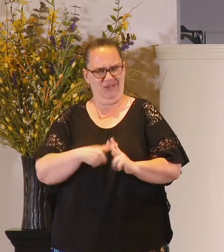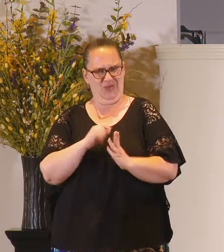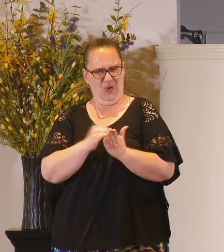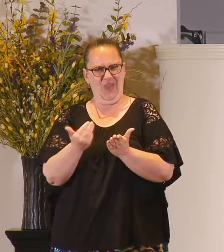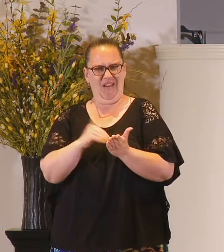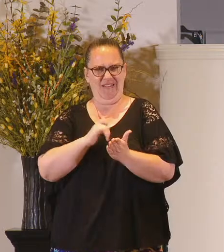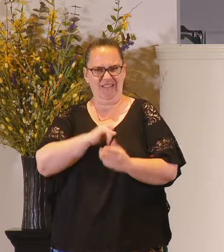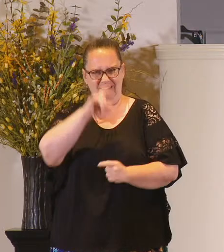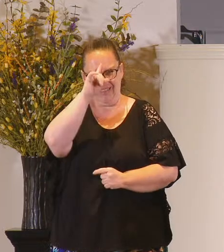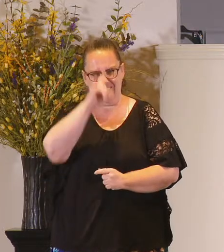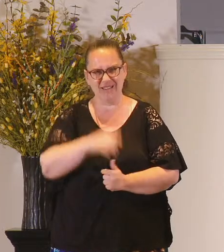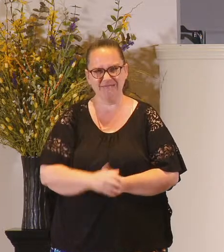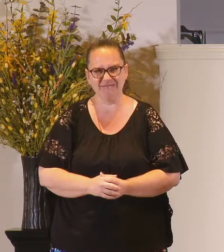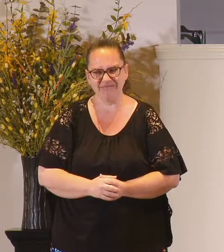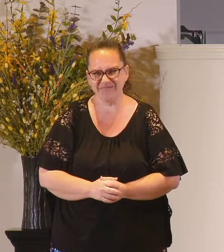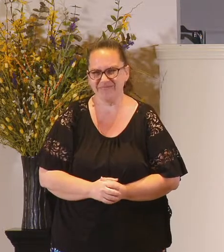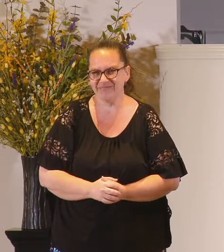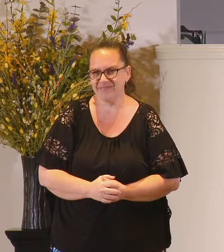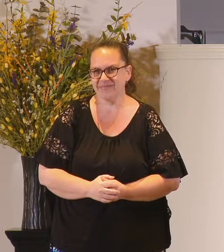think.